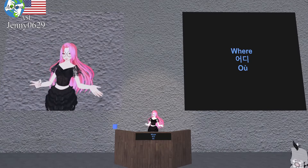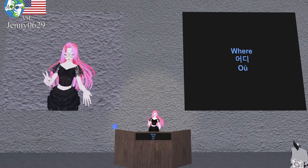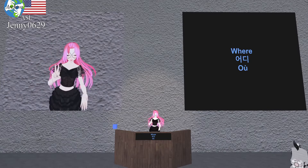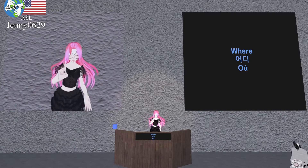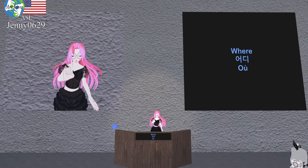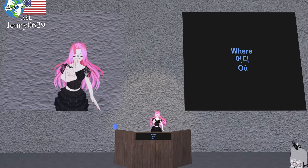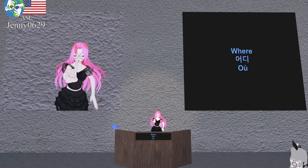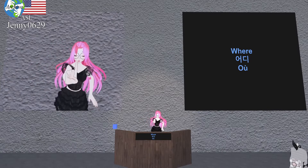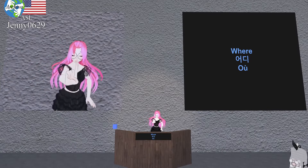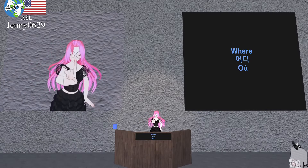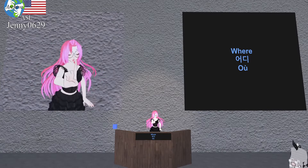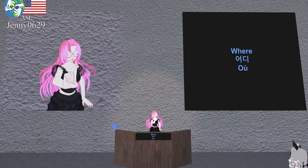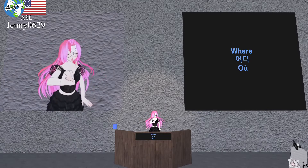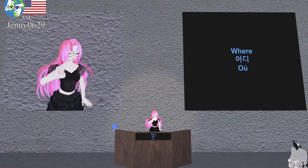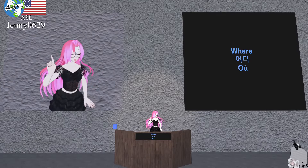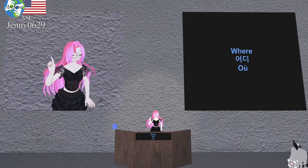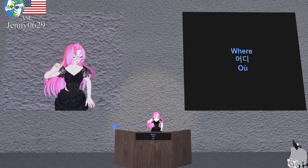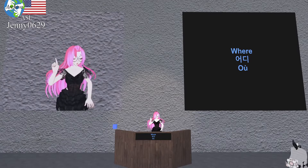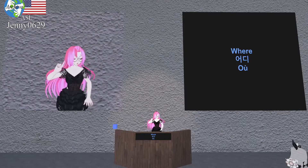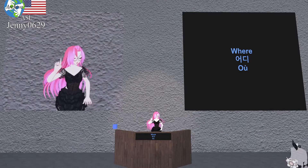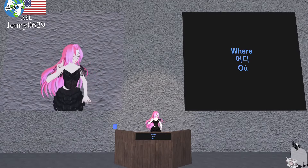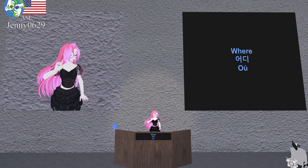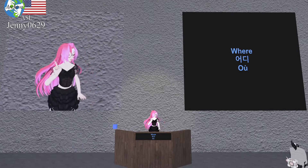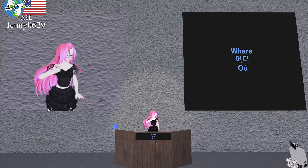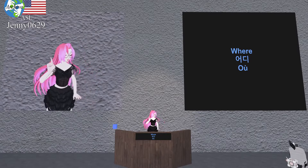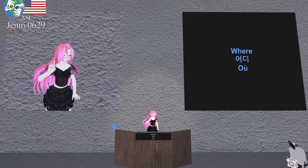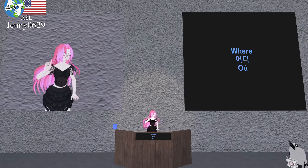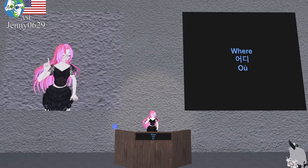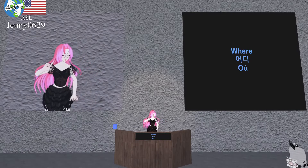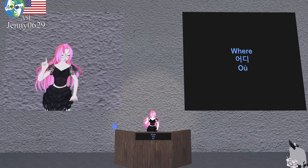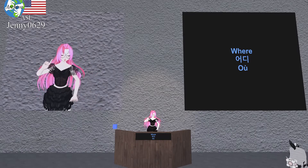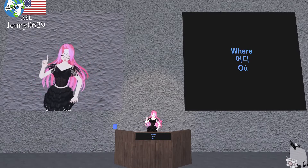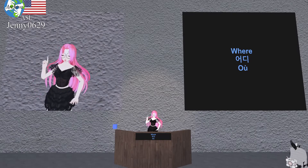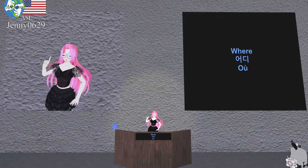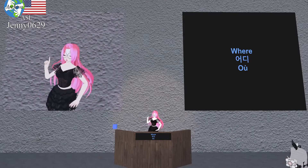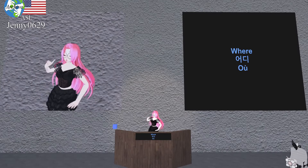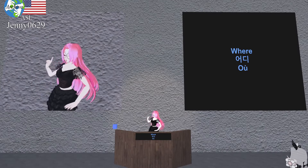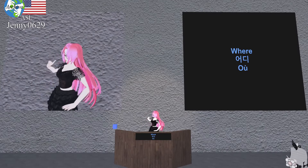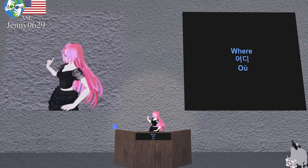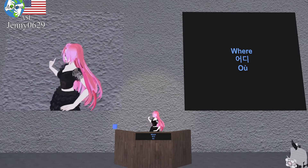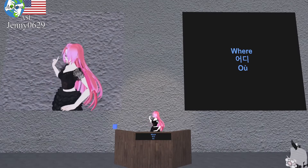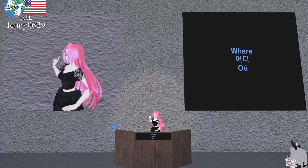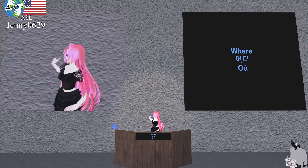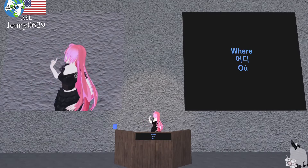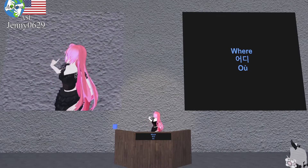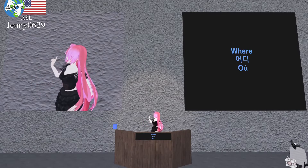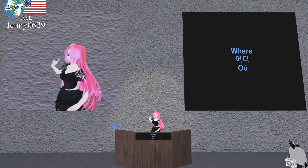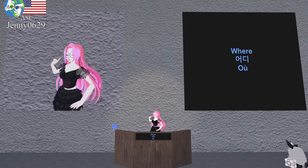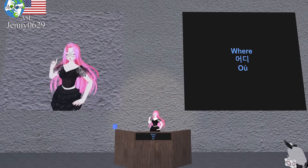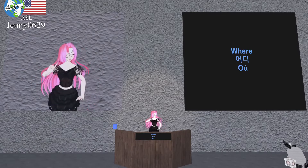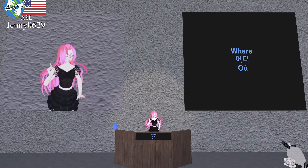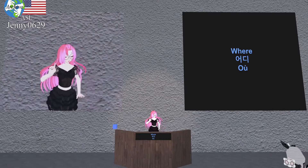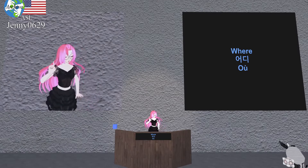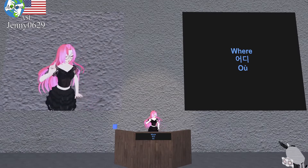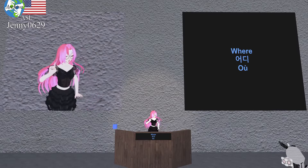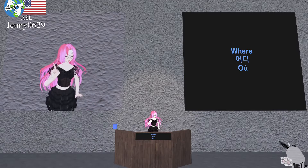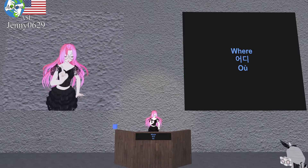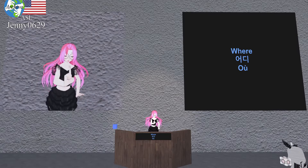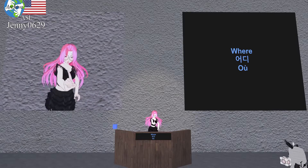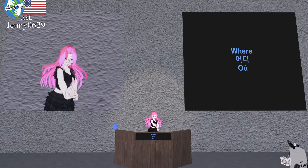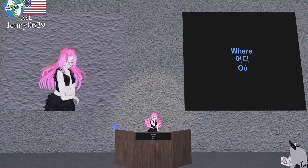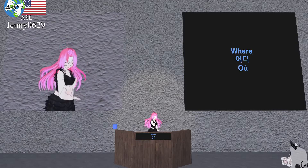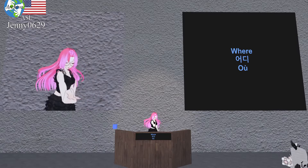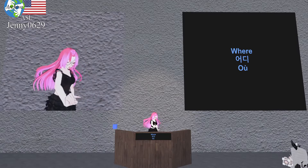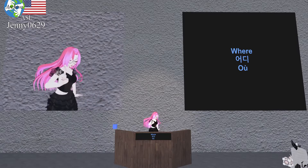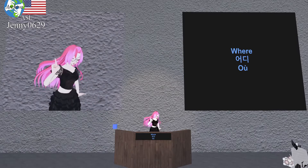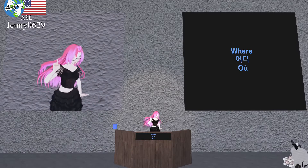Okay, next question word is where. You're going to have that pointer finger and just shimmy it next to your face. Kind of